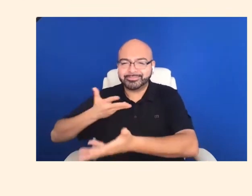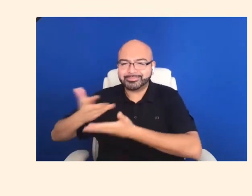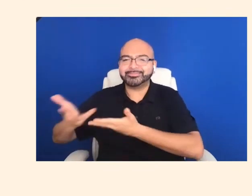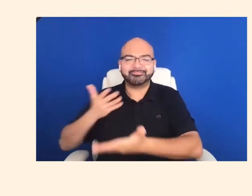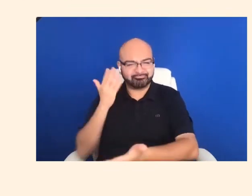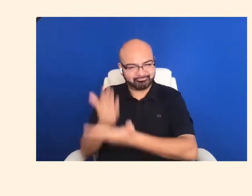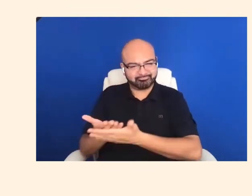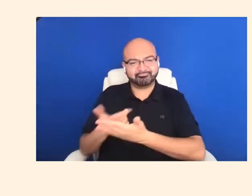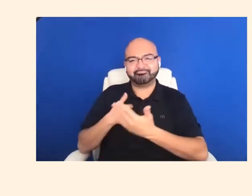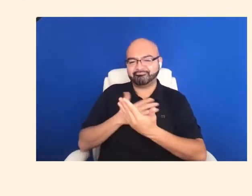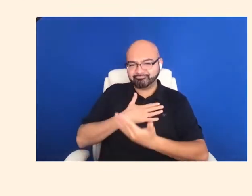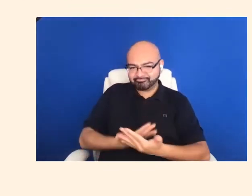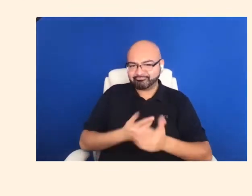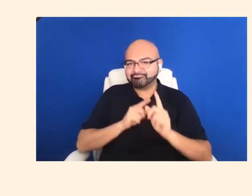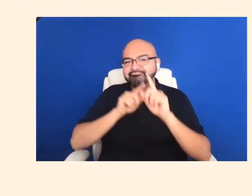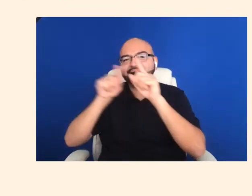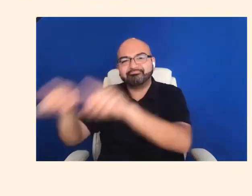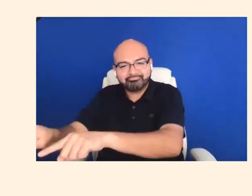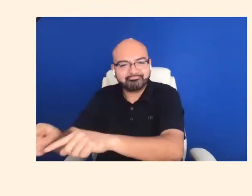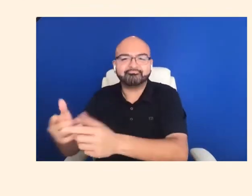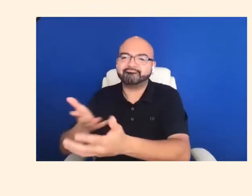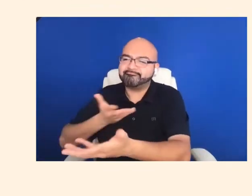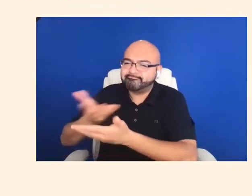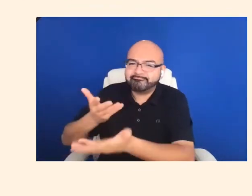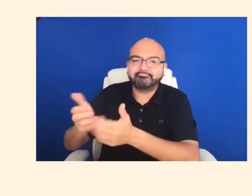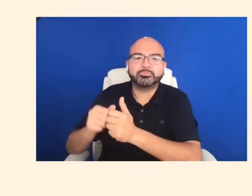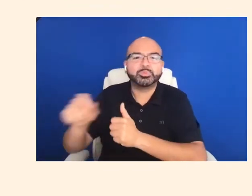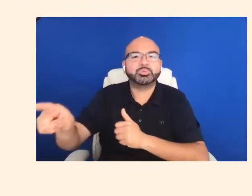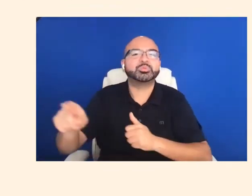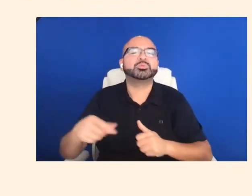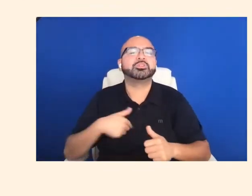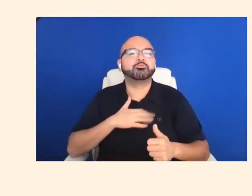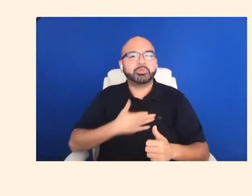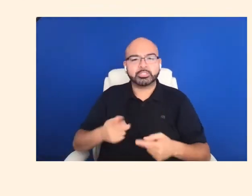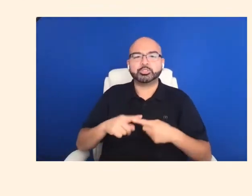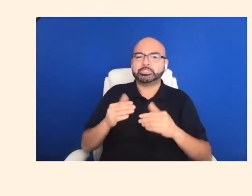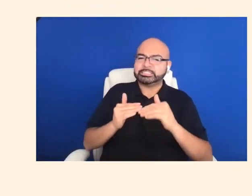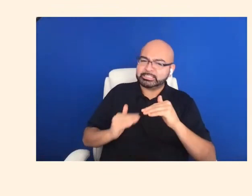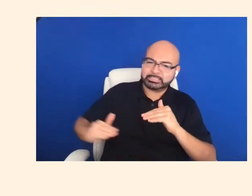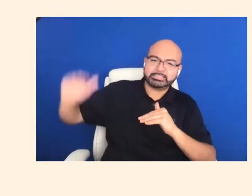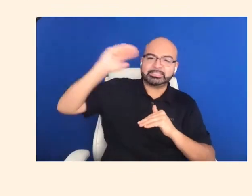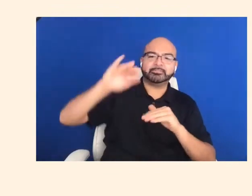shows them that I am willing to go the distance for you.